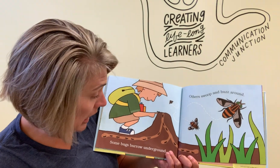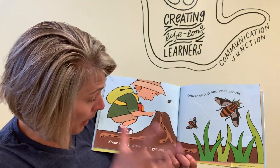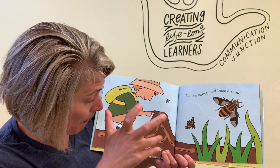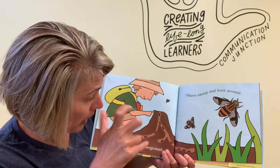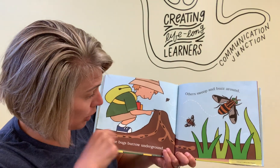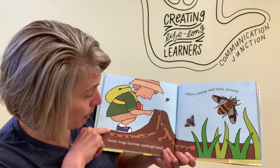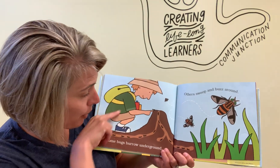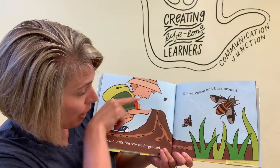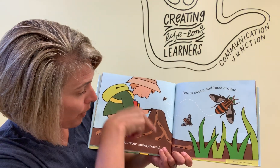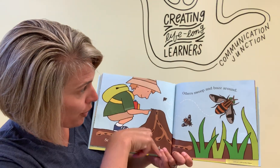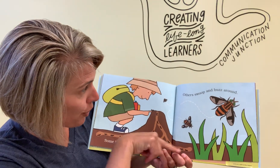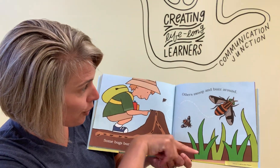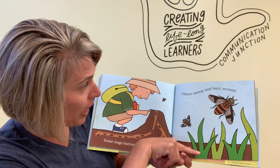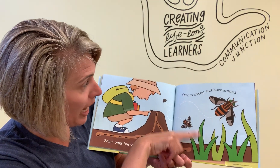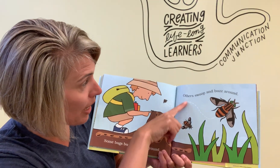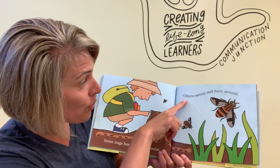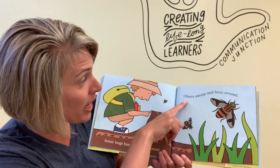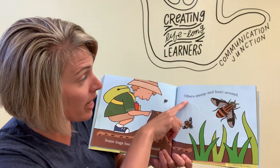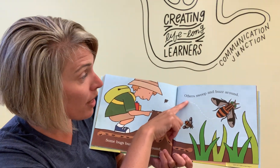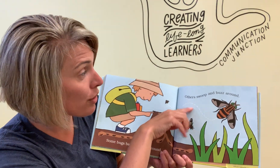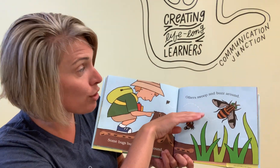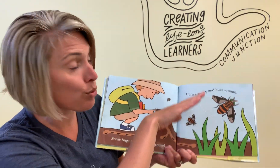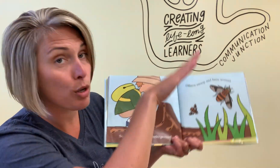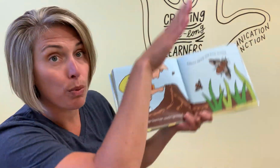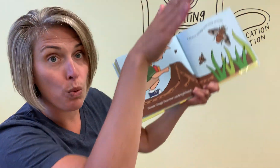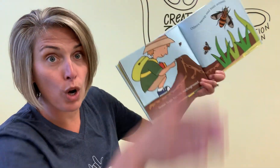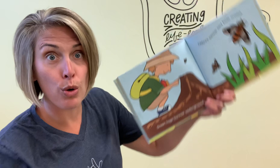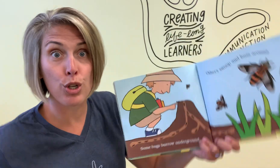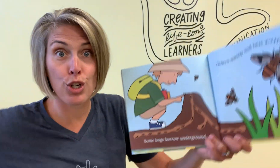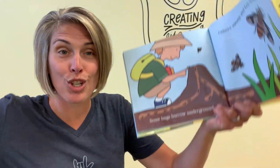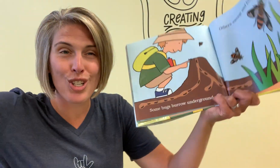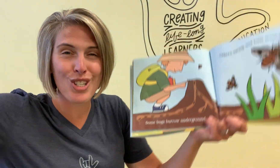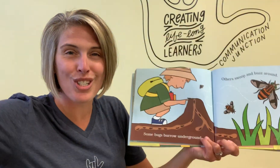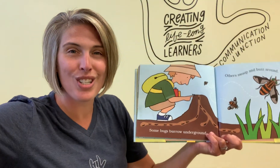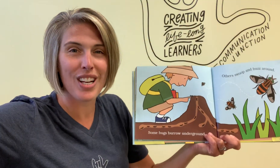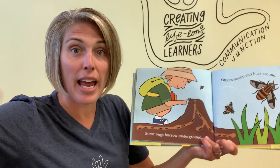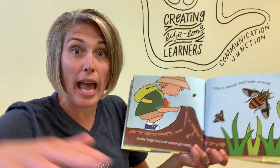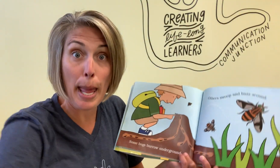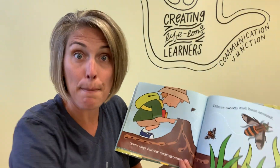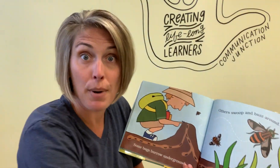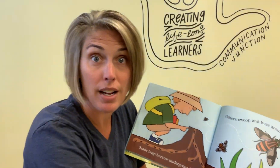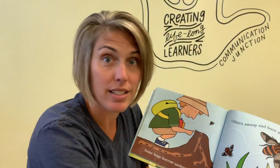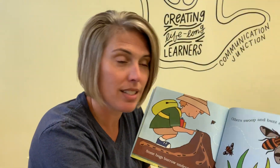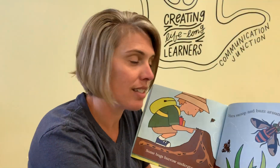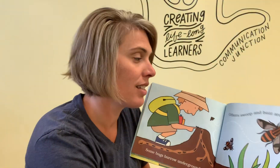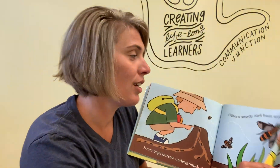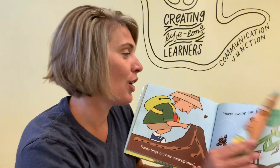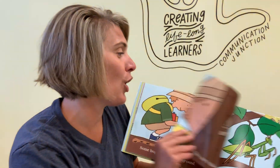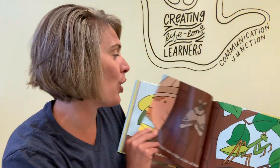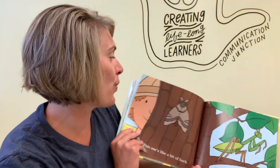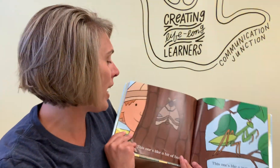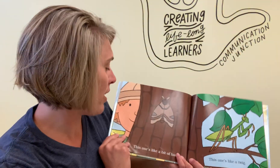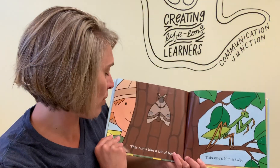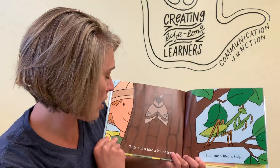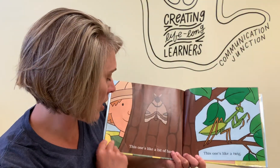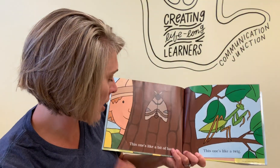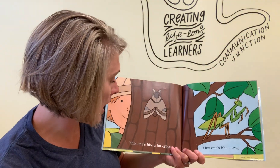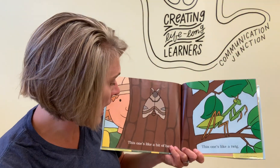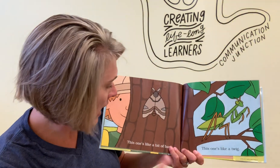Some bugs burrow underground and others swoop whoosh and buzz around.